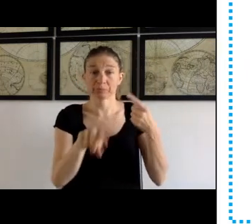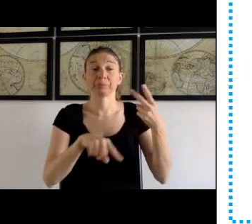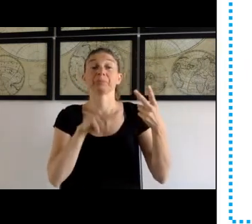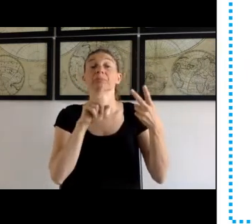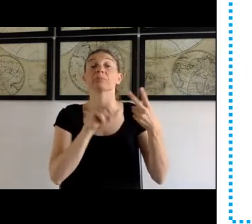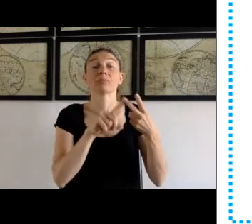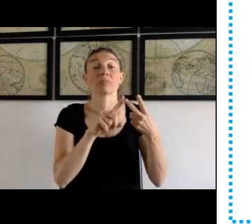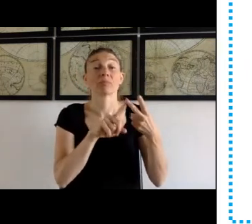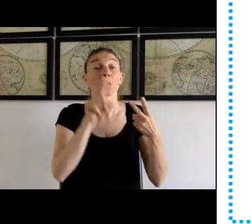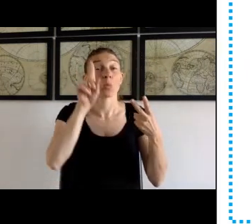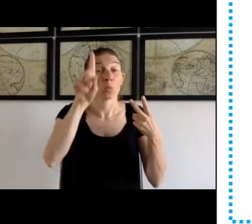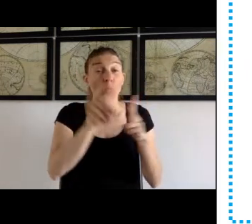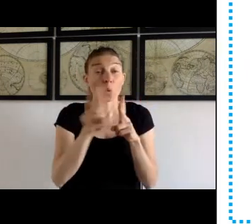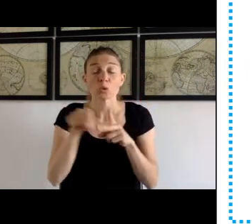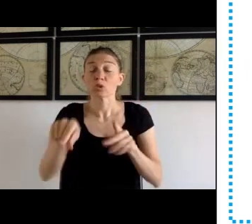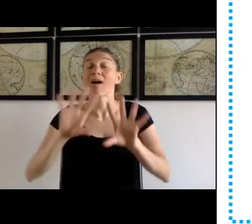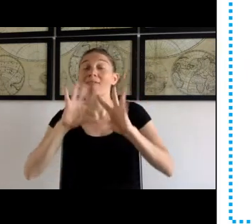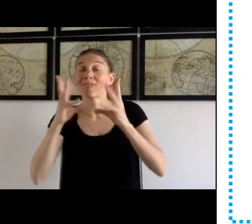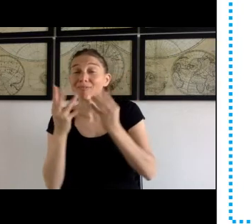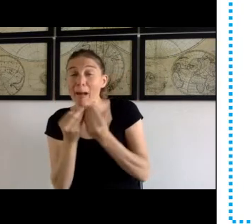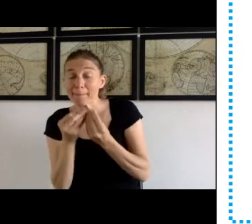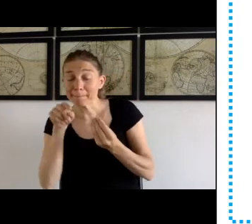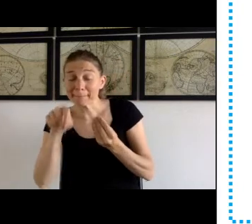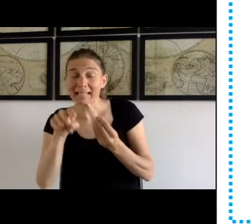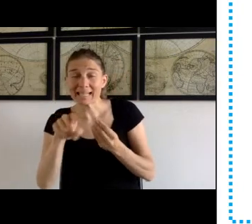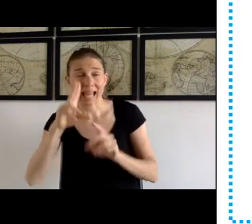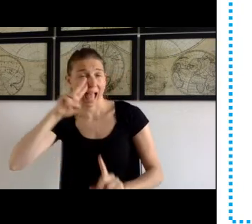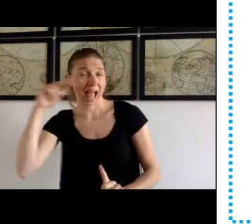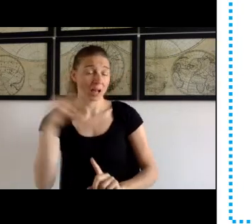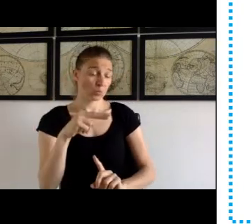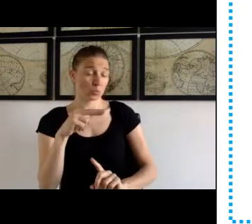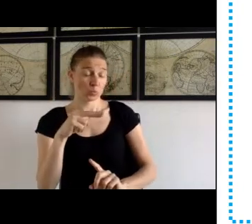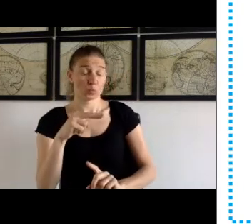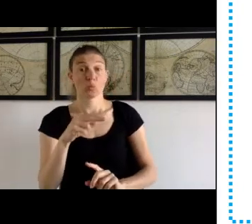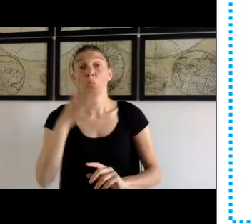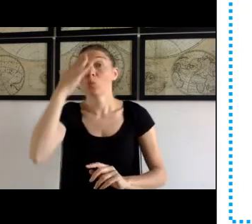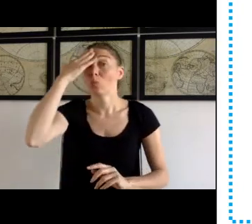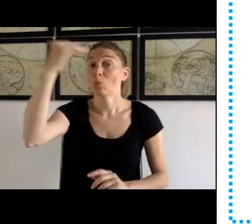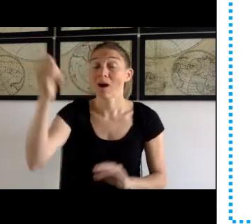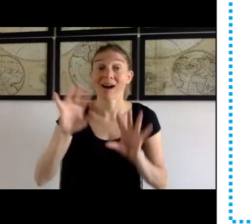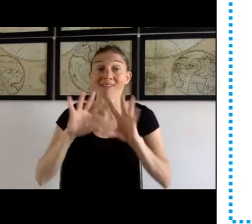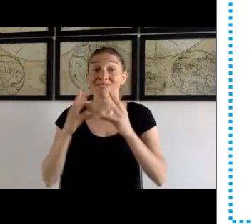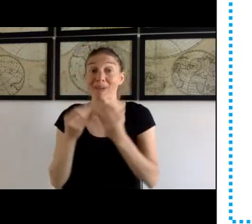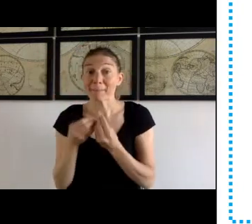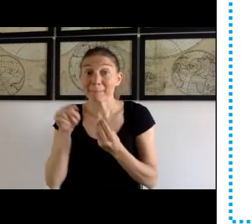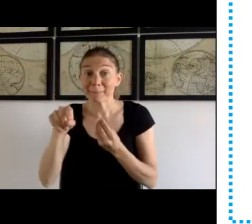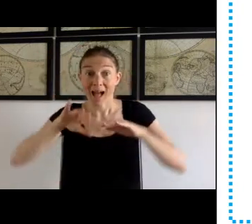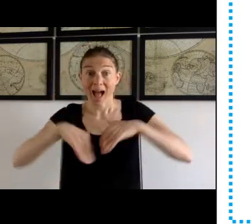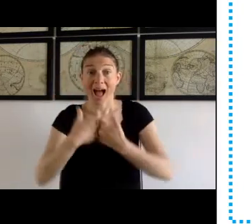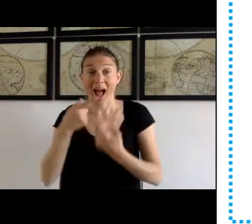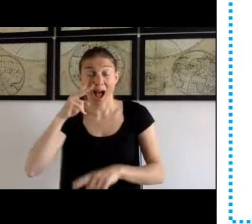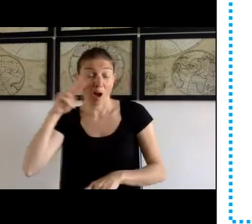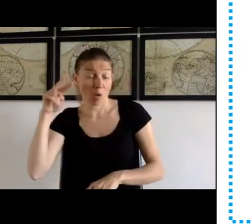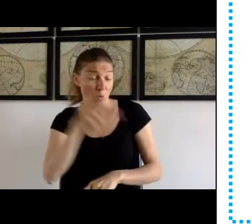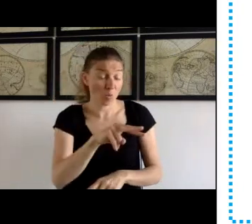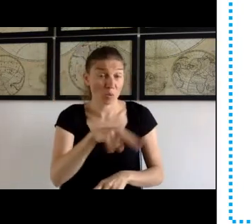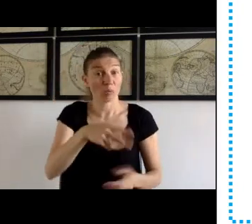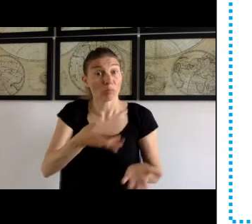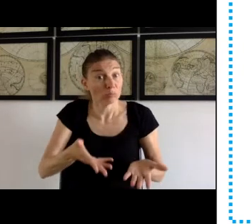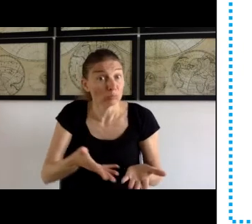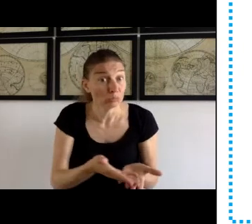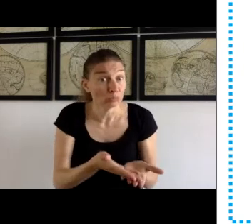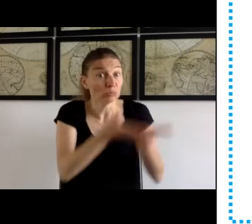family. In the determinant of life, family are a very important issue. And the family frequently don't believe on